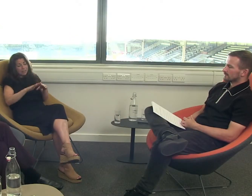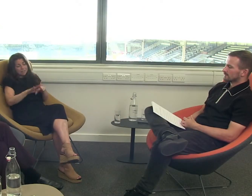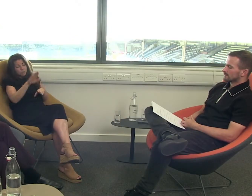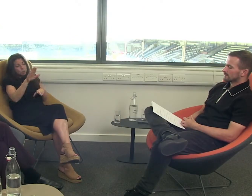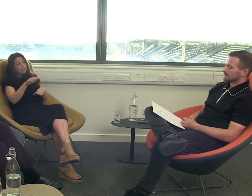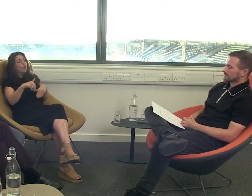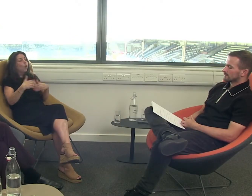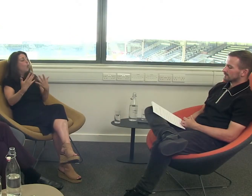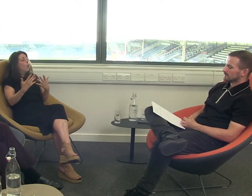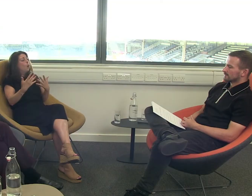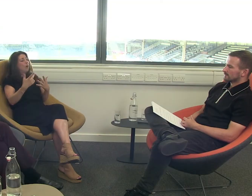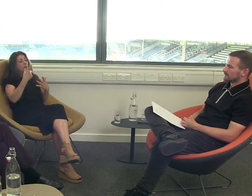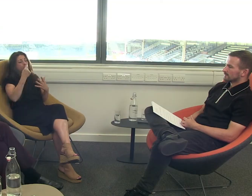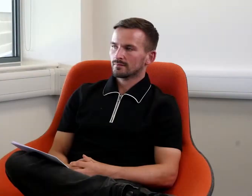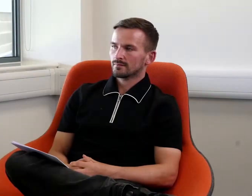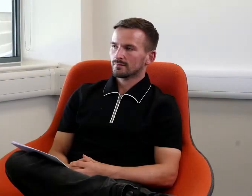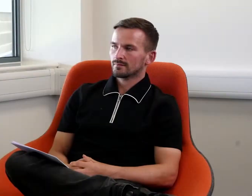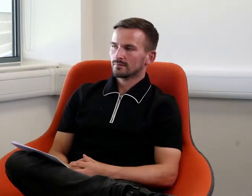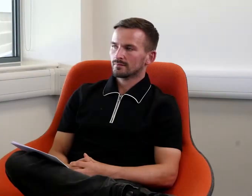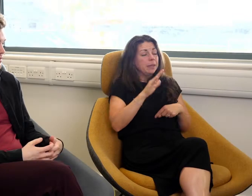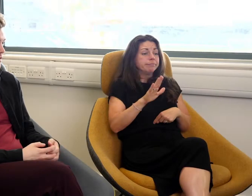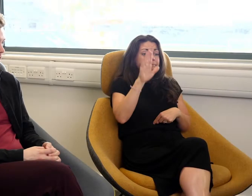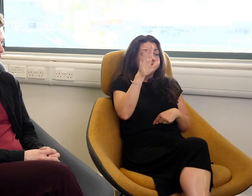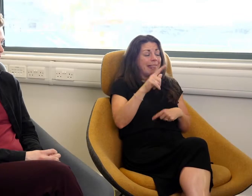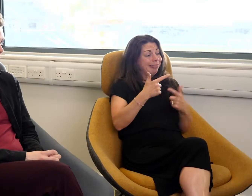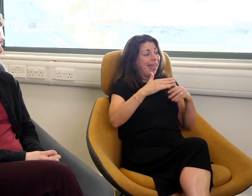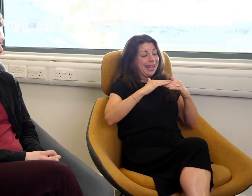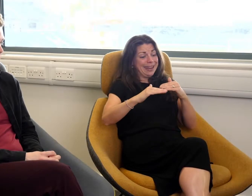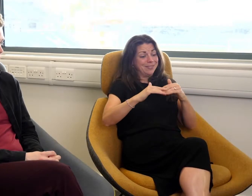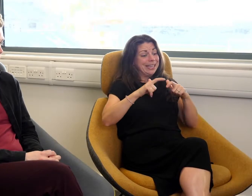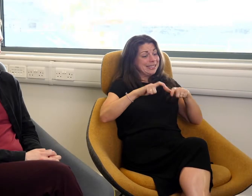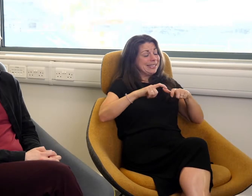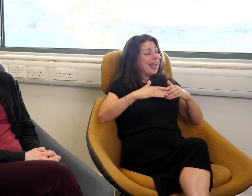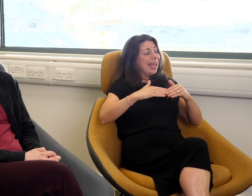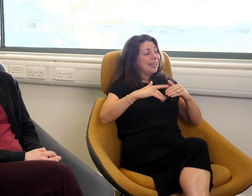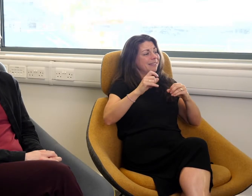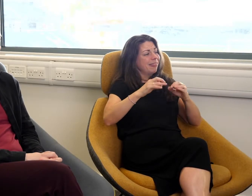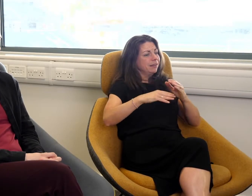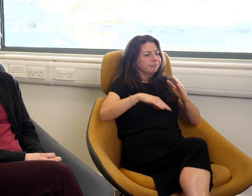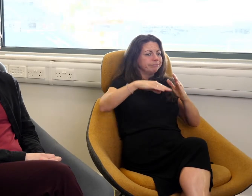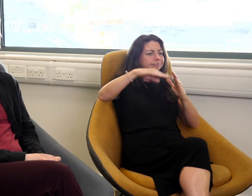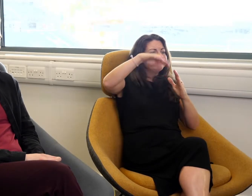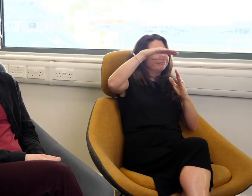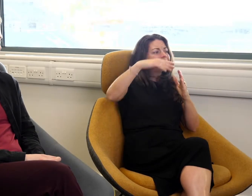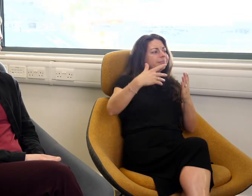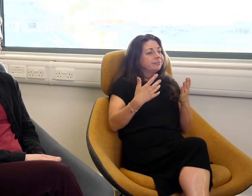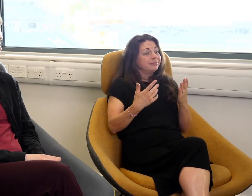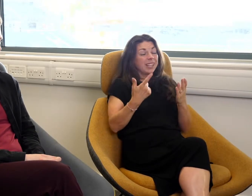there, as many people do, and as I perhaps would have if I'd stayed with the original career I was going to go down.